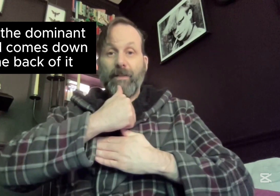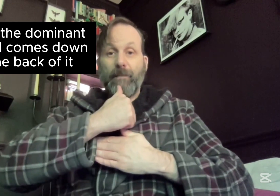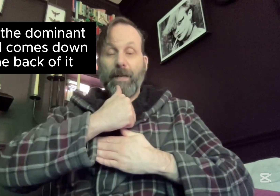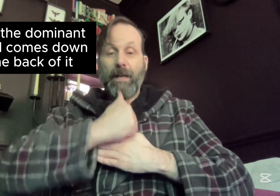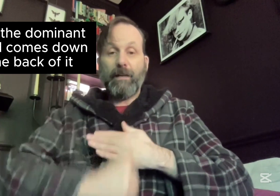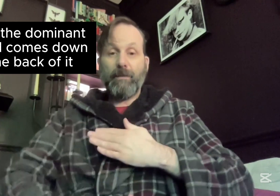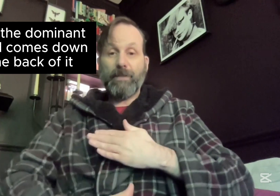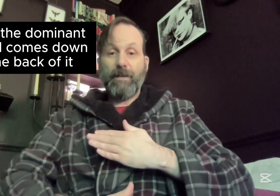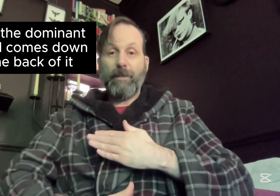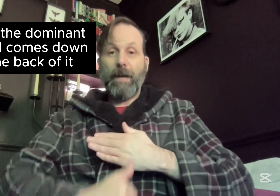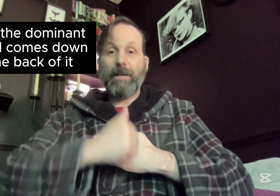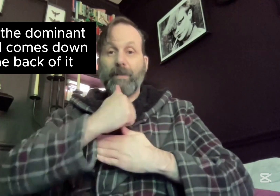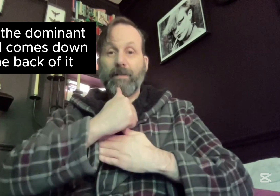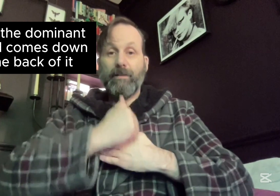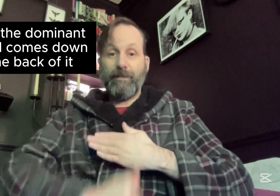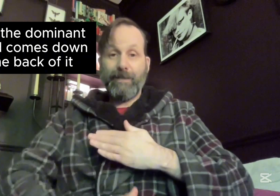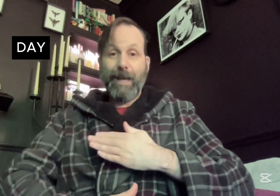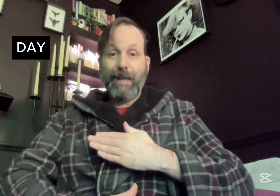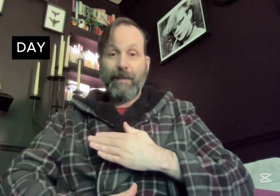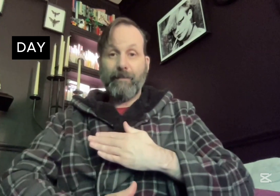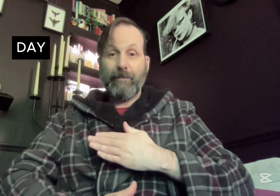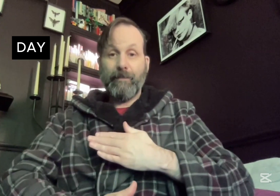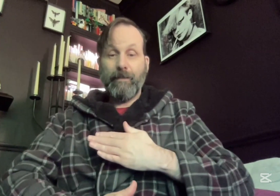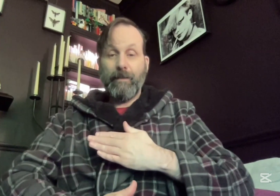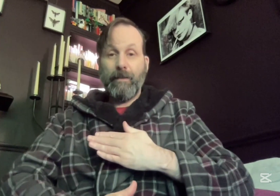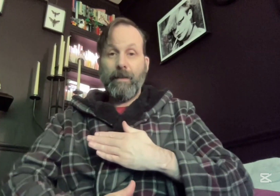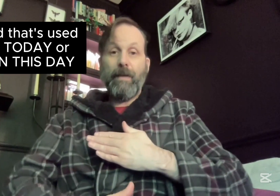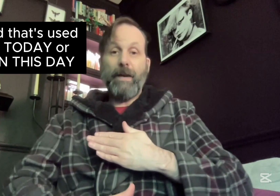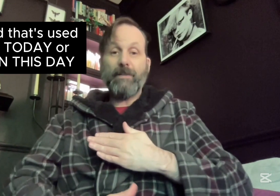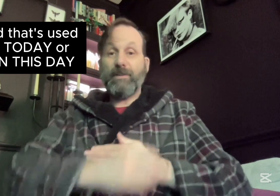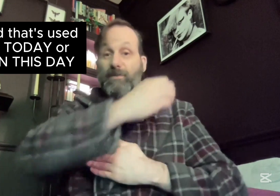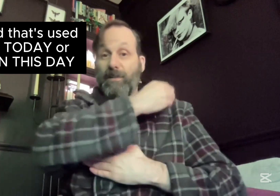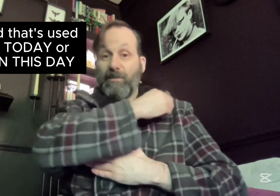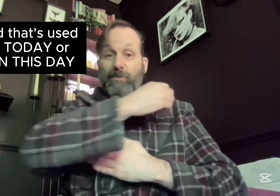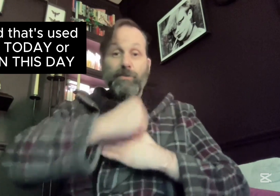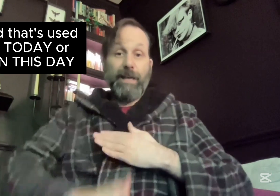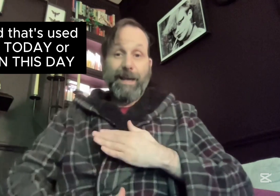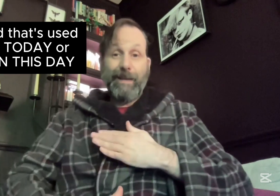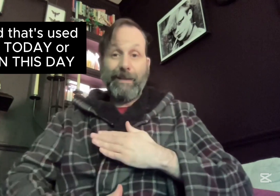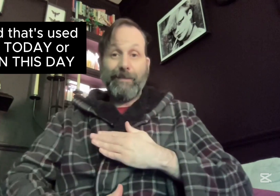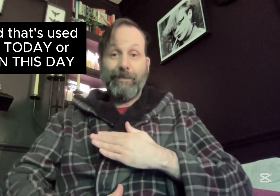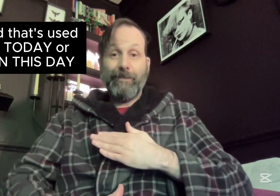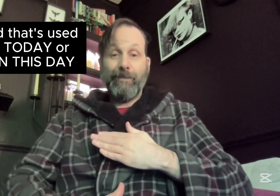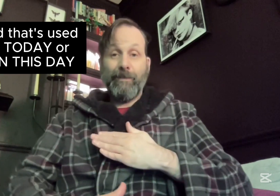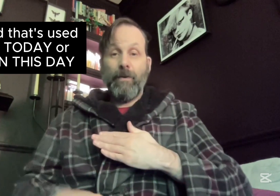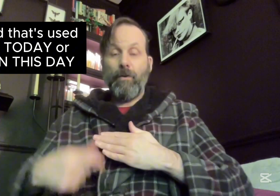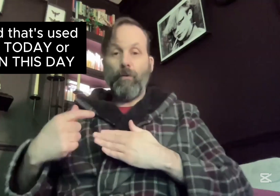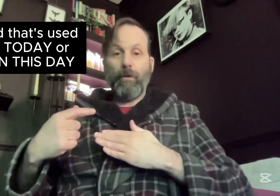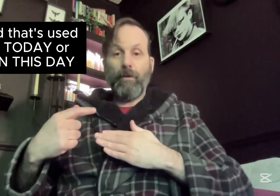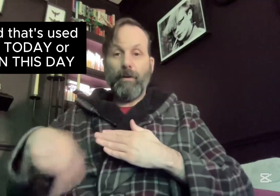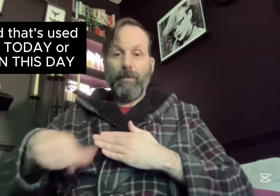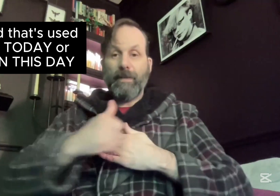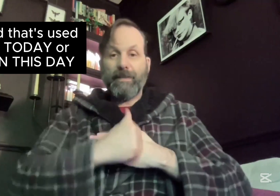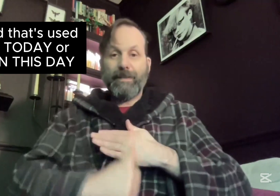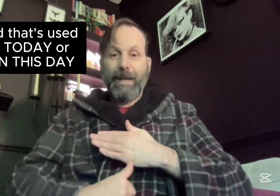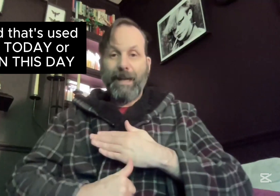the dominant hand comes down the back of it, day. And that's used in today or on this